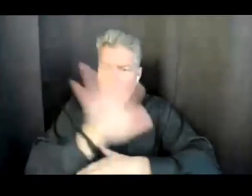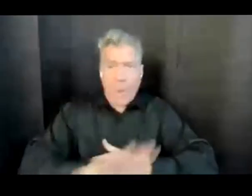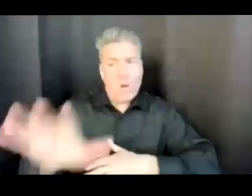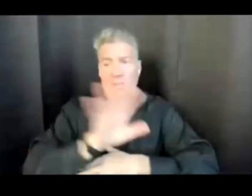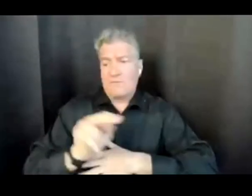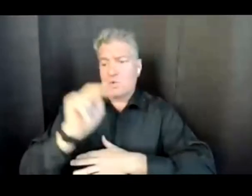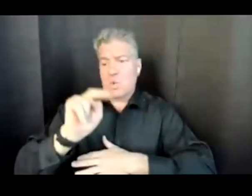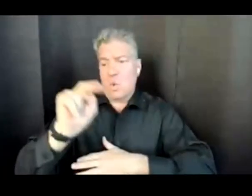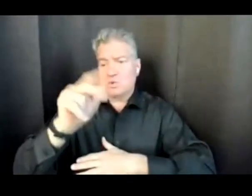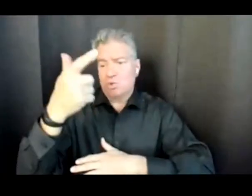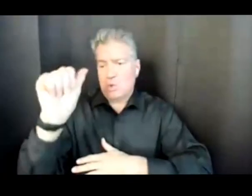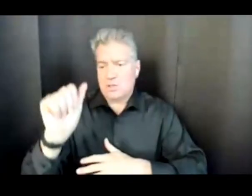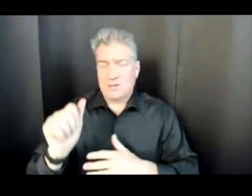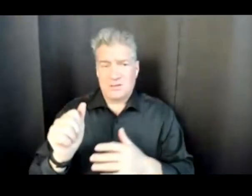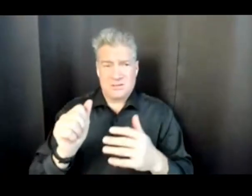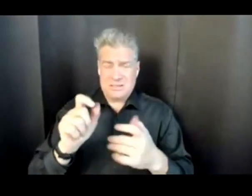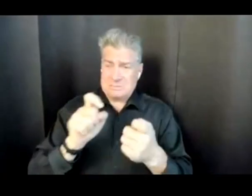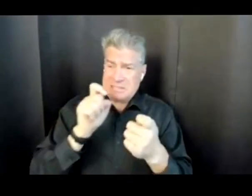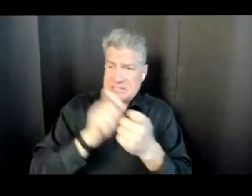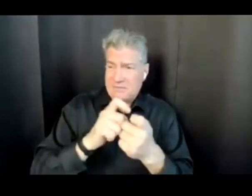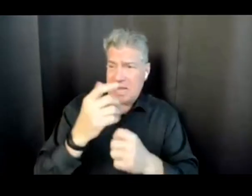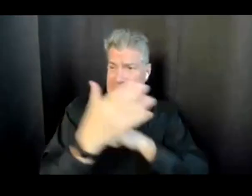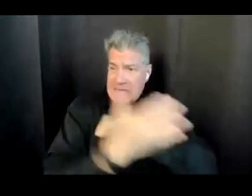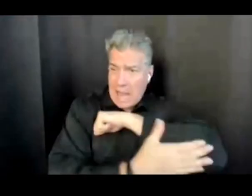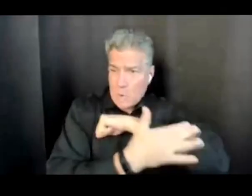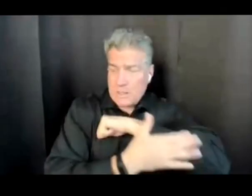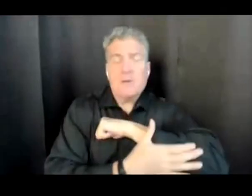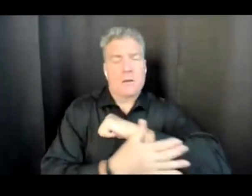as what counties, probably the majority of them.